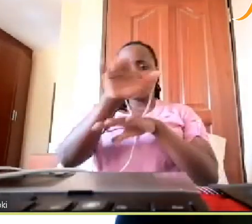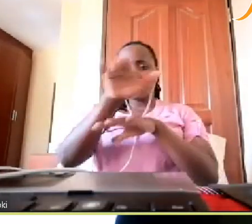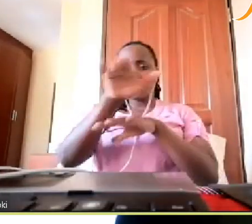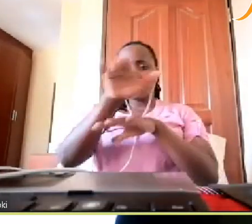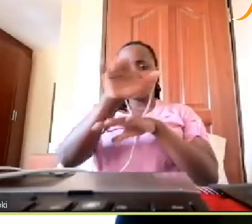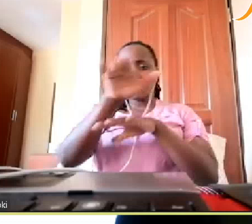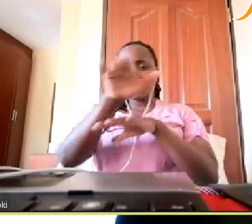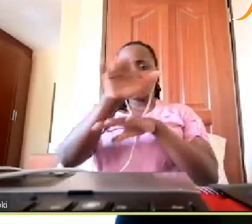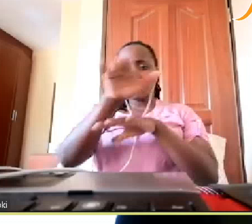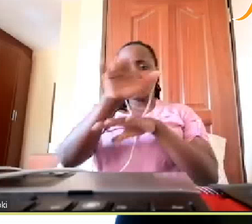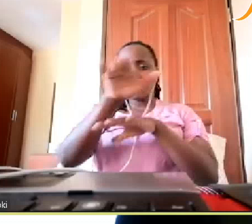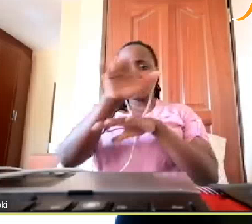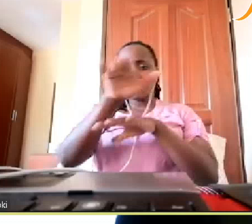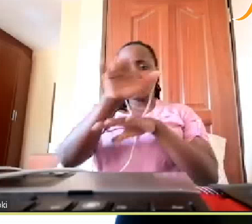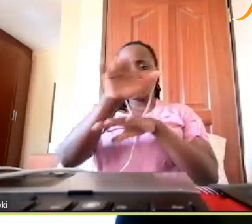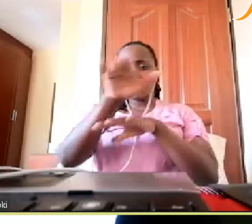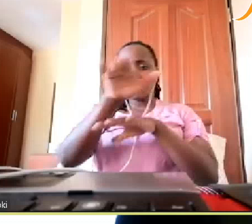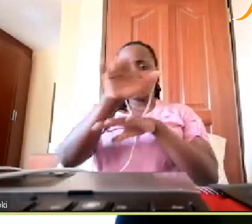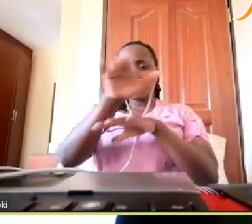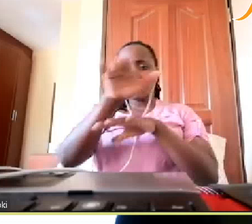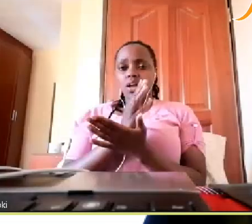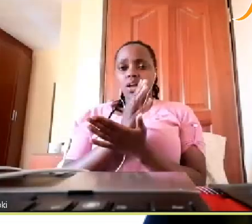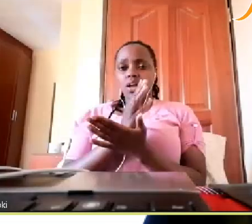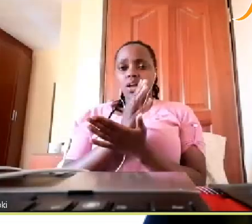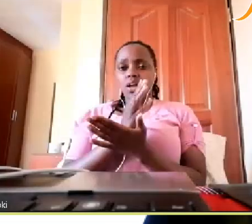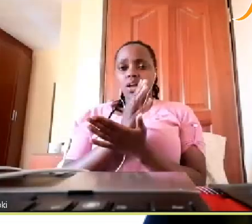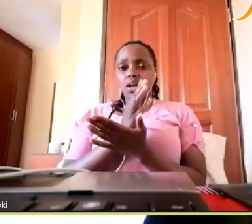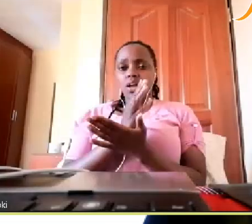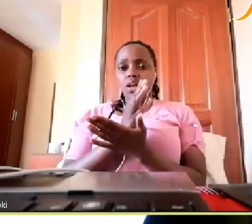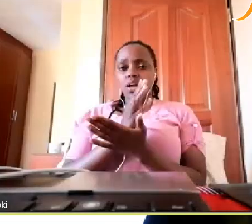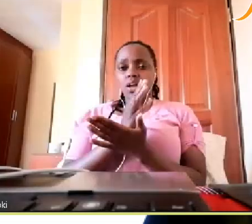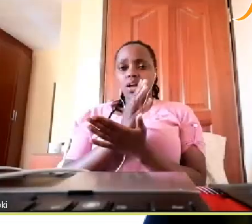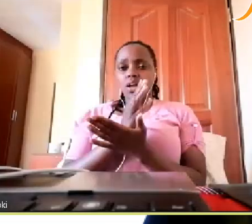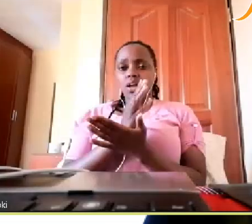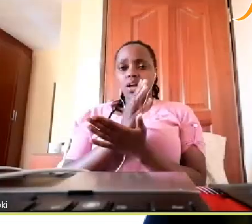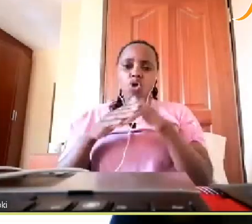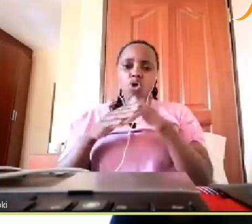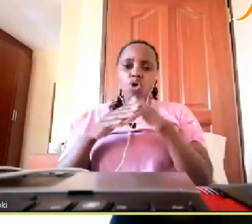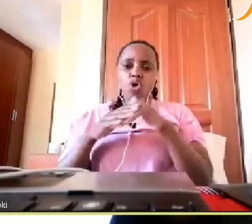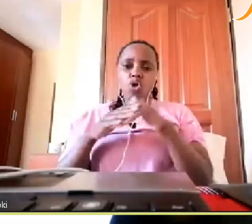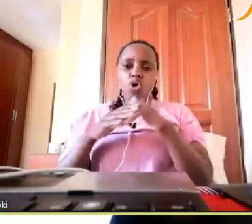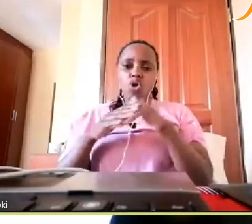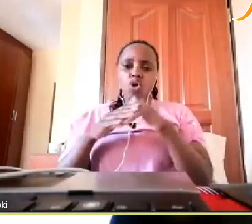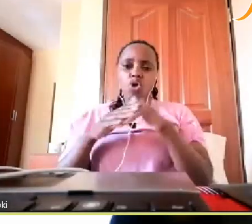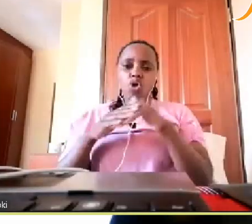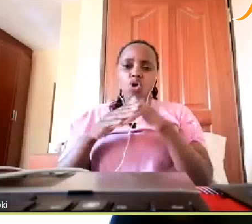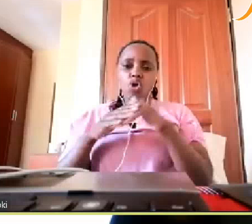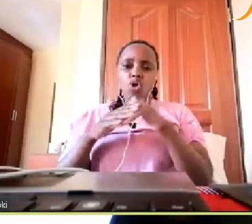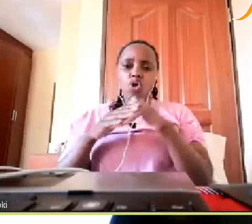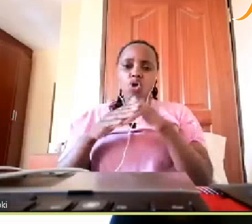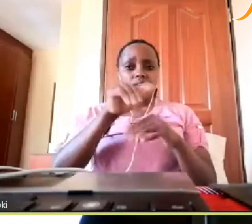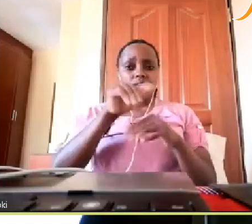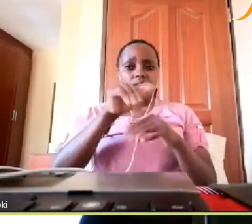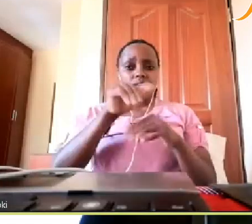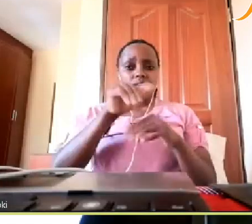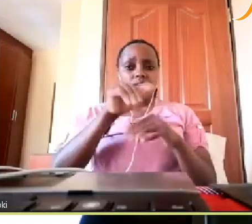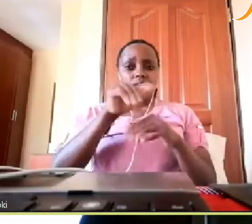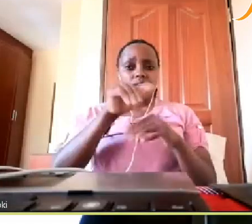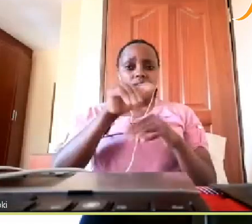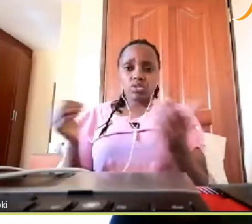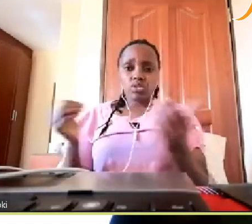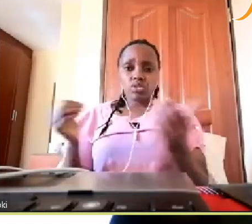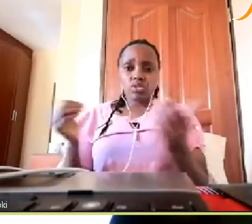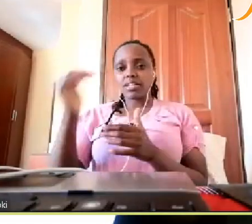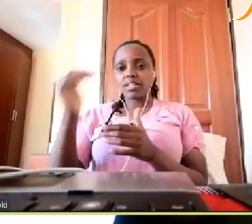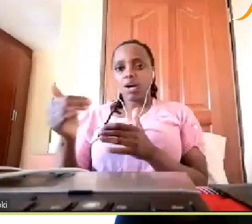to make sure that we really get the best of their participation in their comfort space, in most cases, we use children in